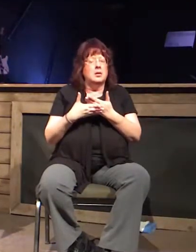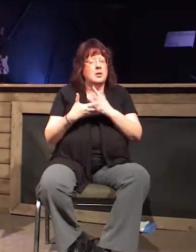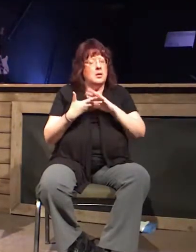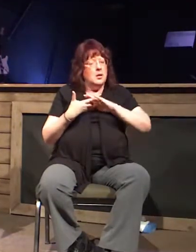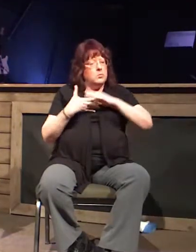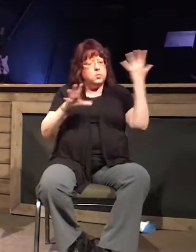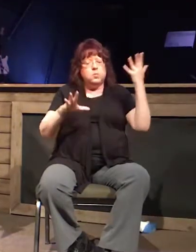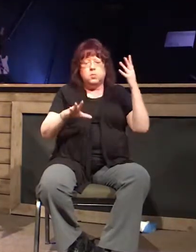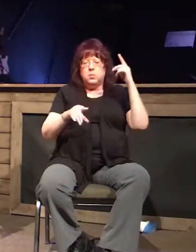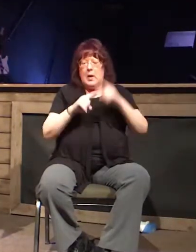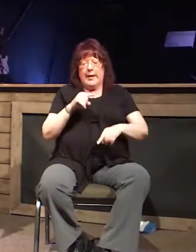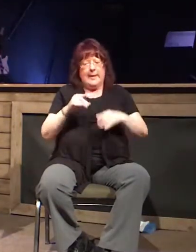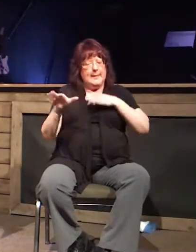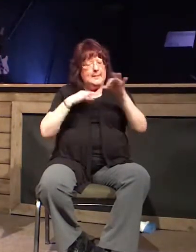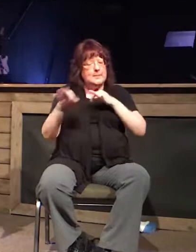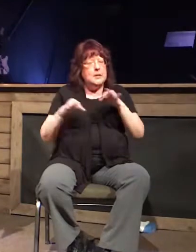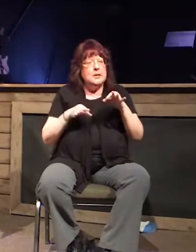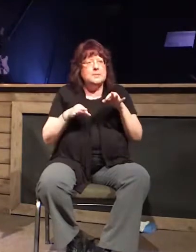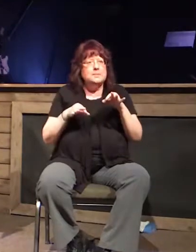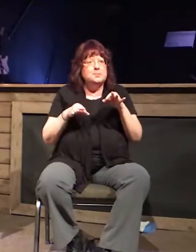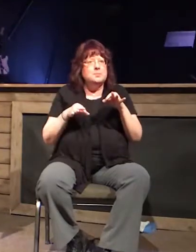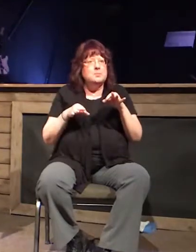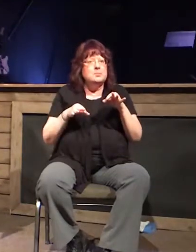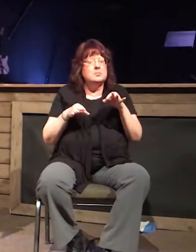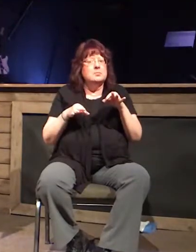wrecked me in ways I can't begin to explain to you.